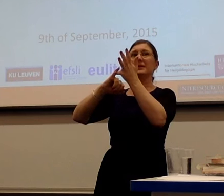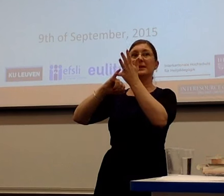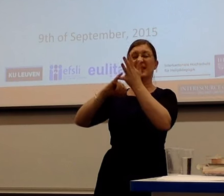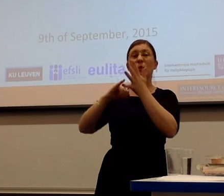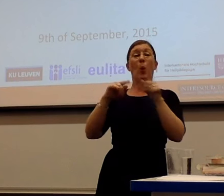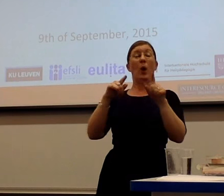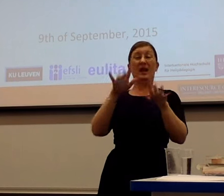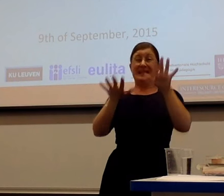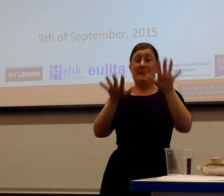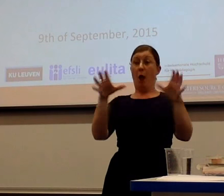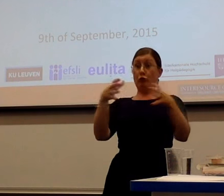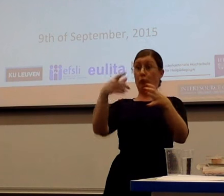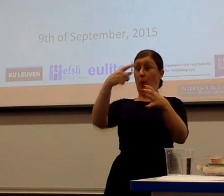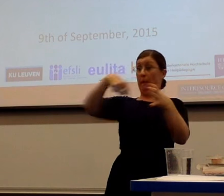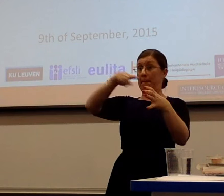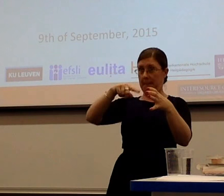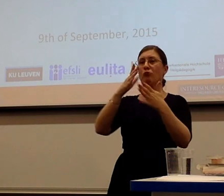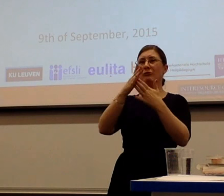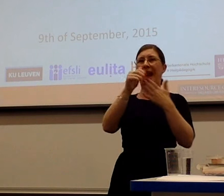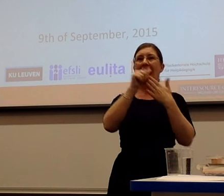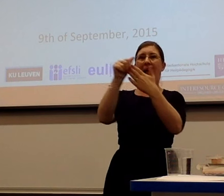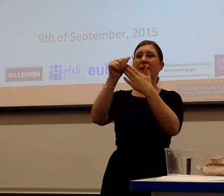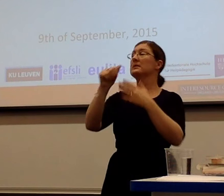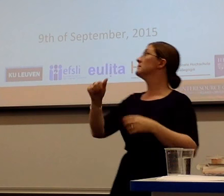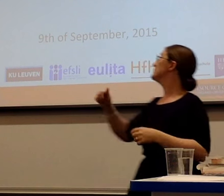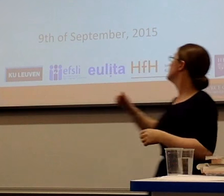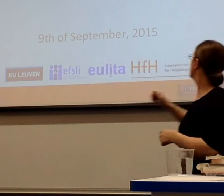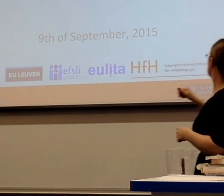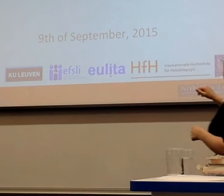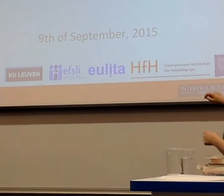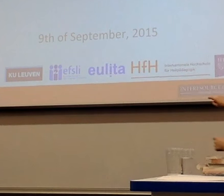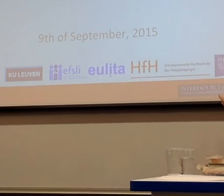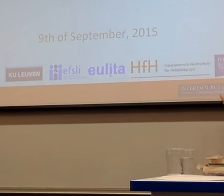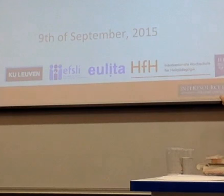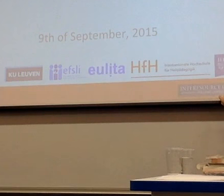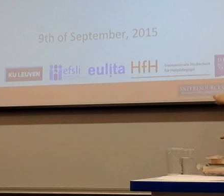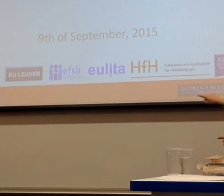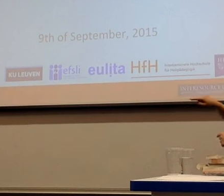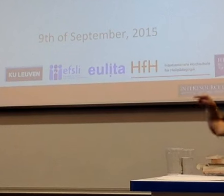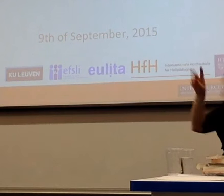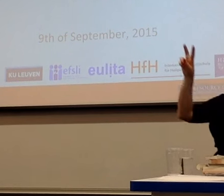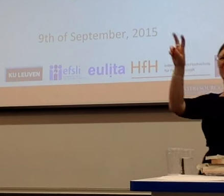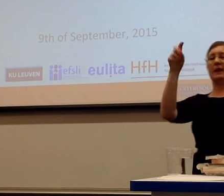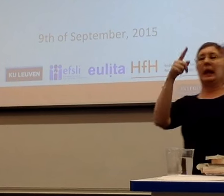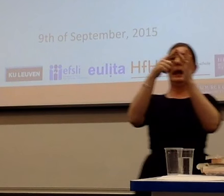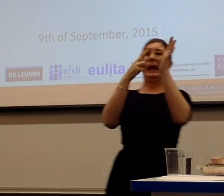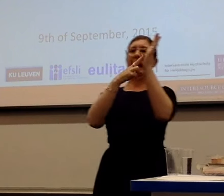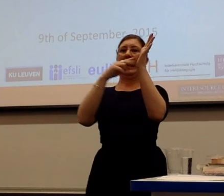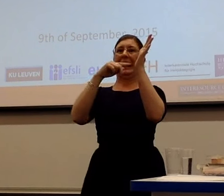Medisigns. It's a previous project, similar group of participants, and it was led by Interesource